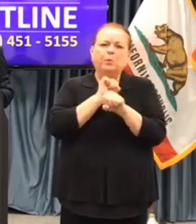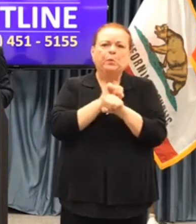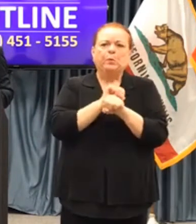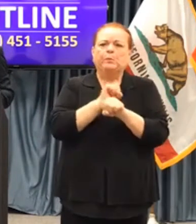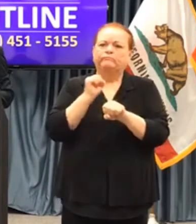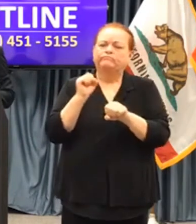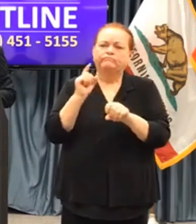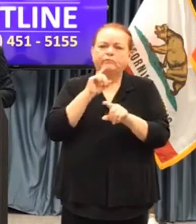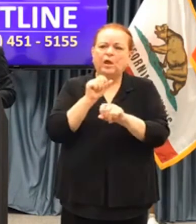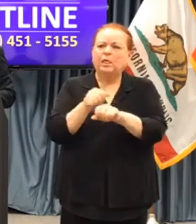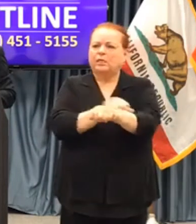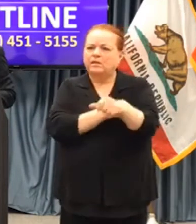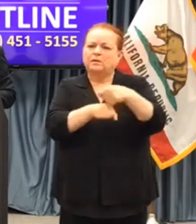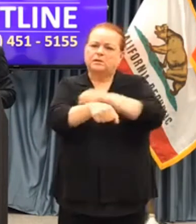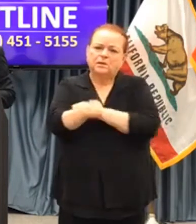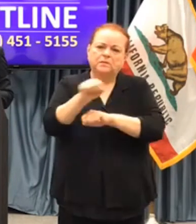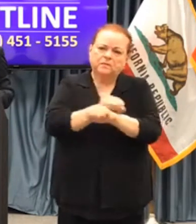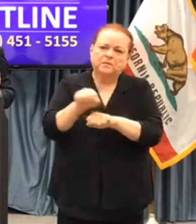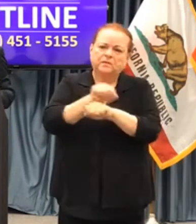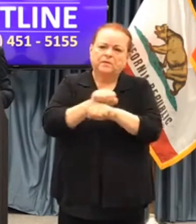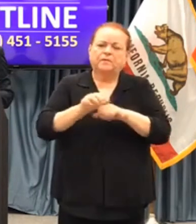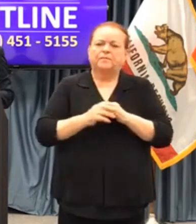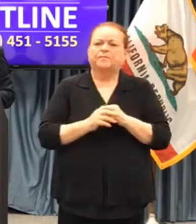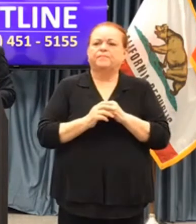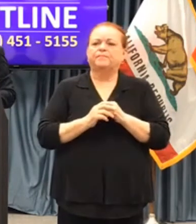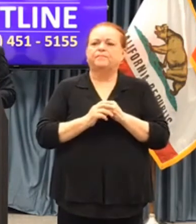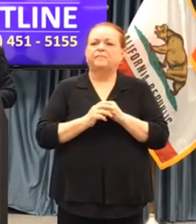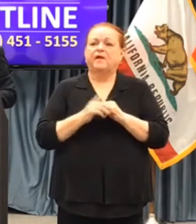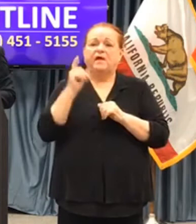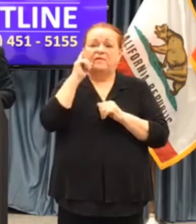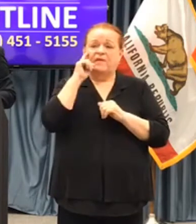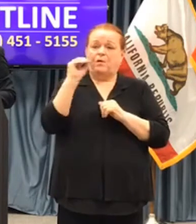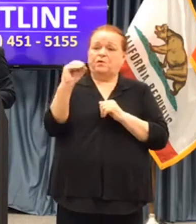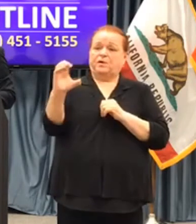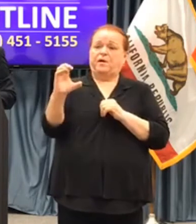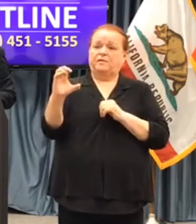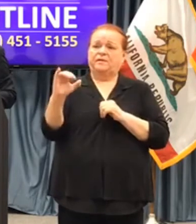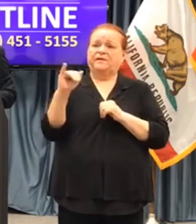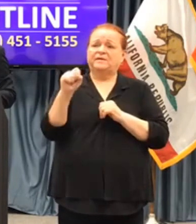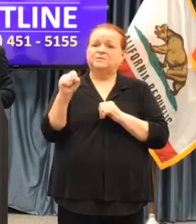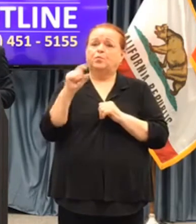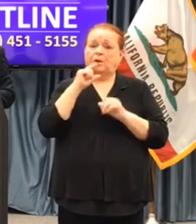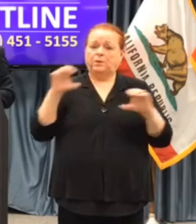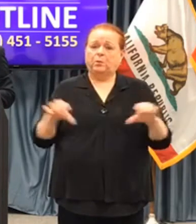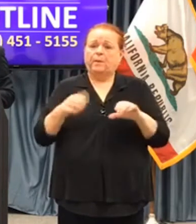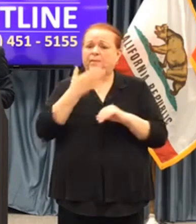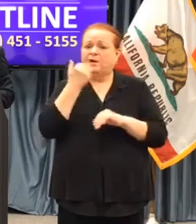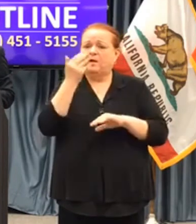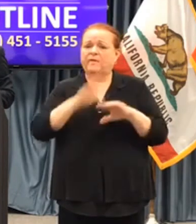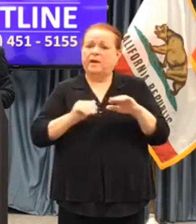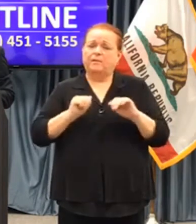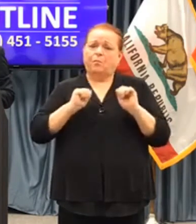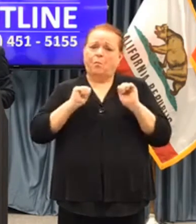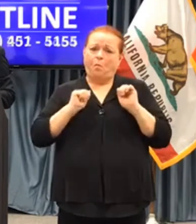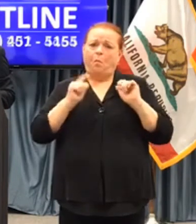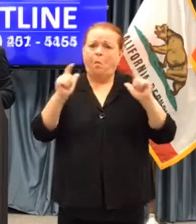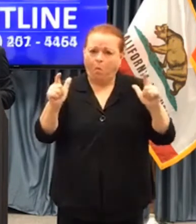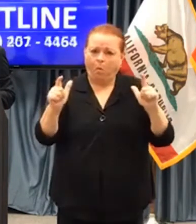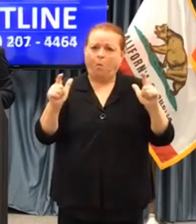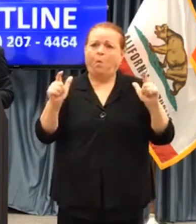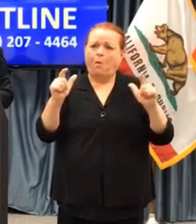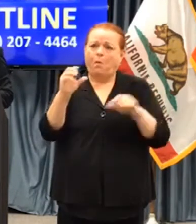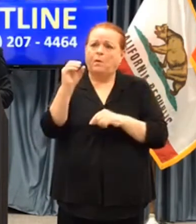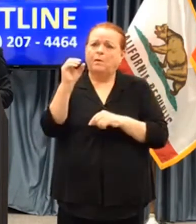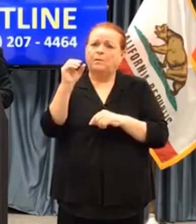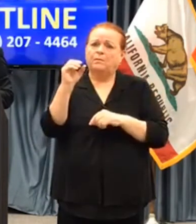Irrespective of the fact that I think the County of Orange is performing better than any other county in the United States, The fact of the matter is, today even, when I went to